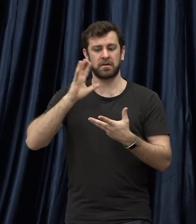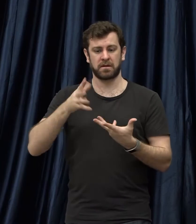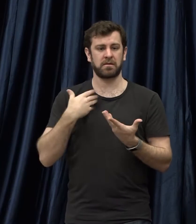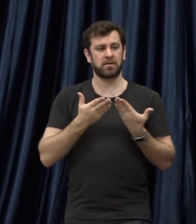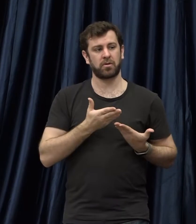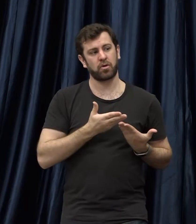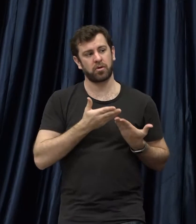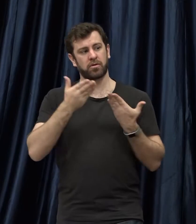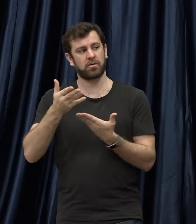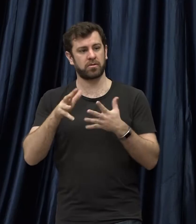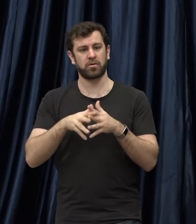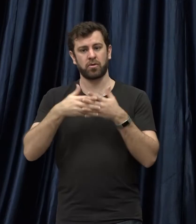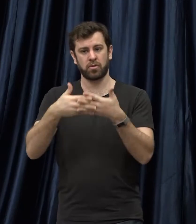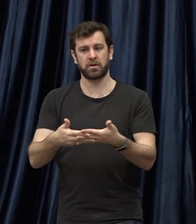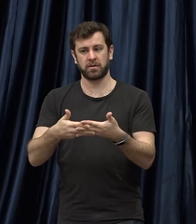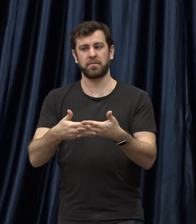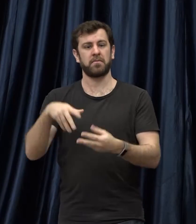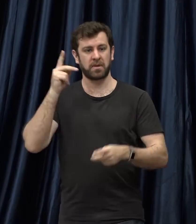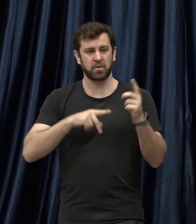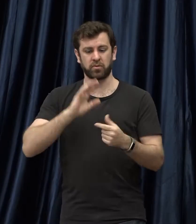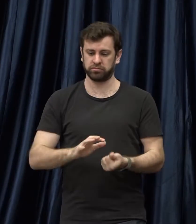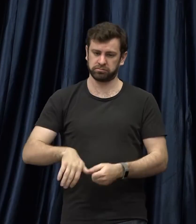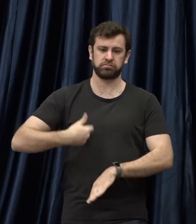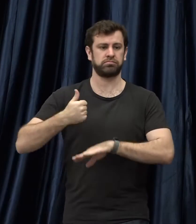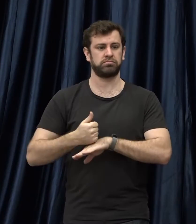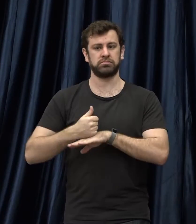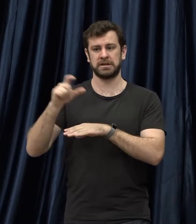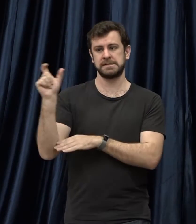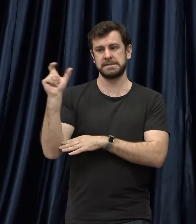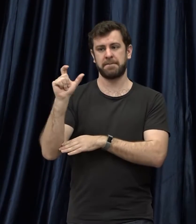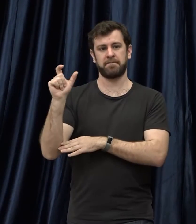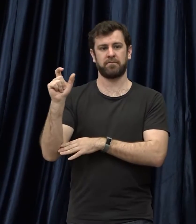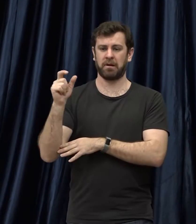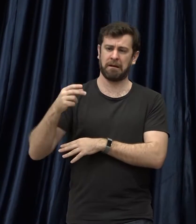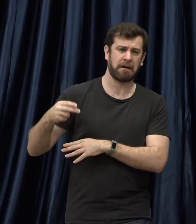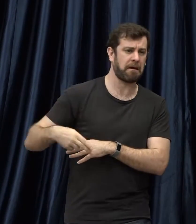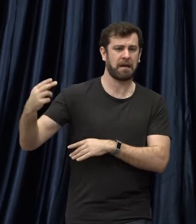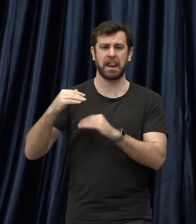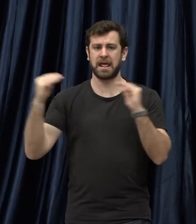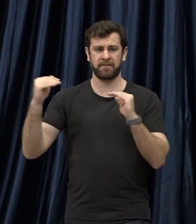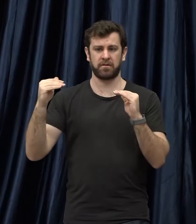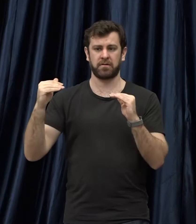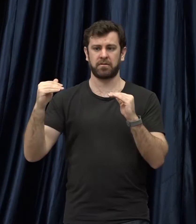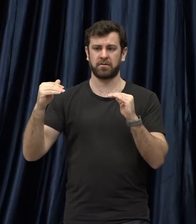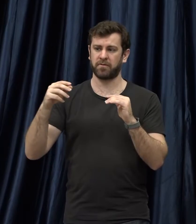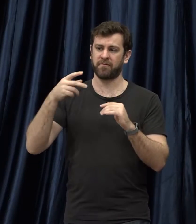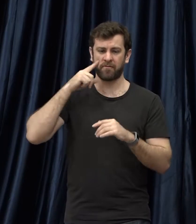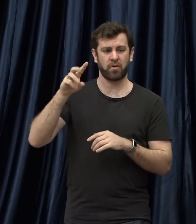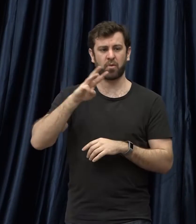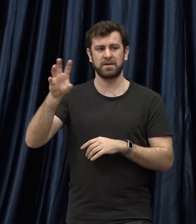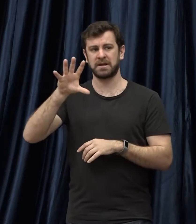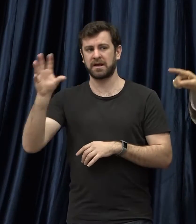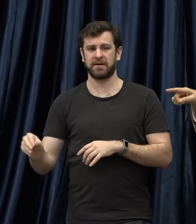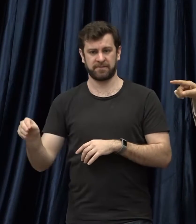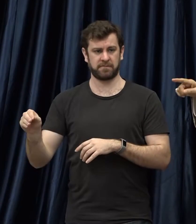Quran, those who instituted Islam on a high level in West Africa and